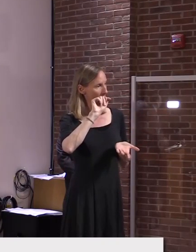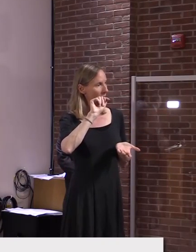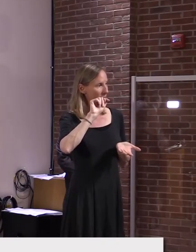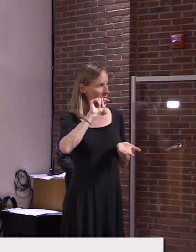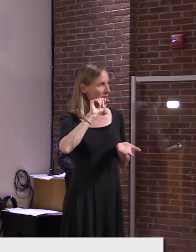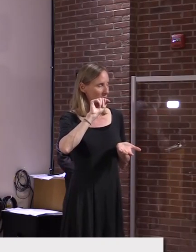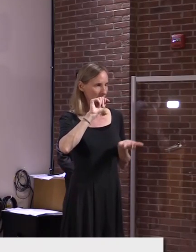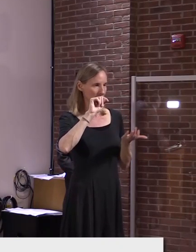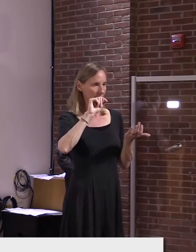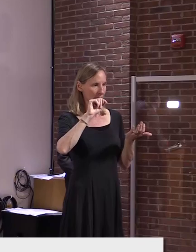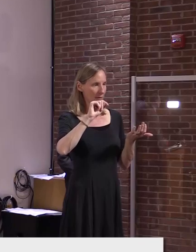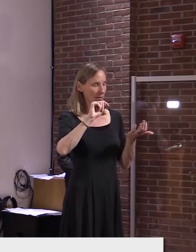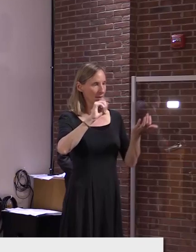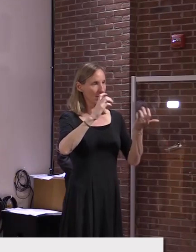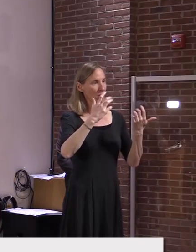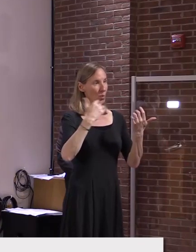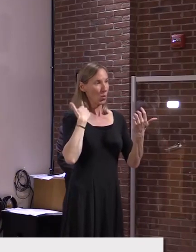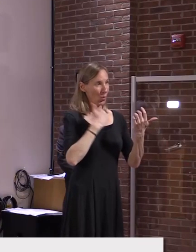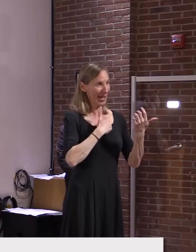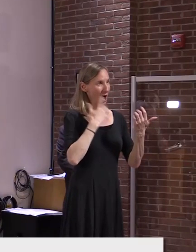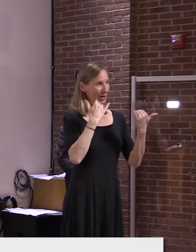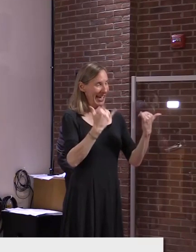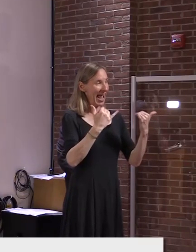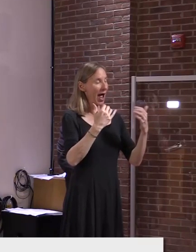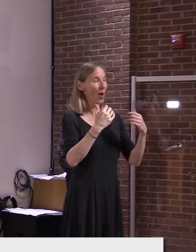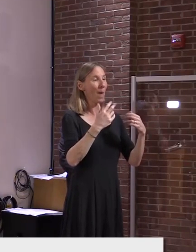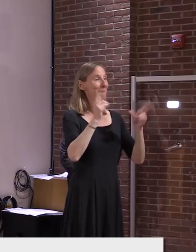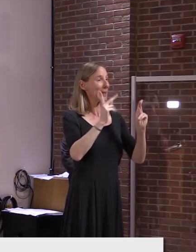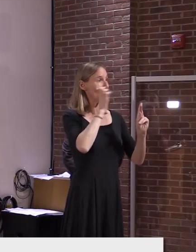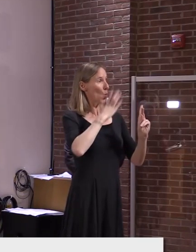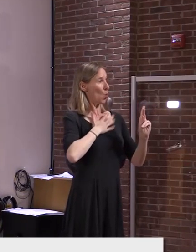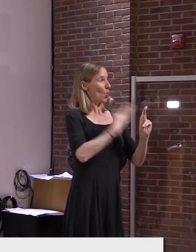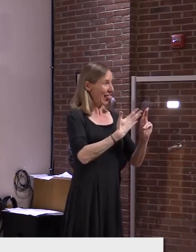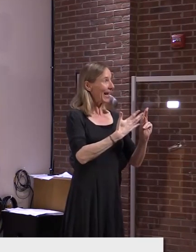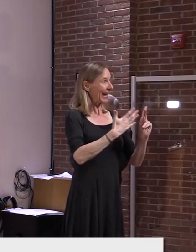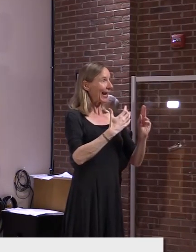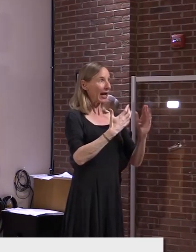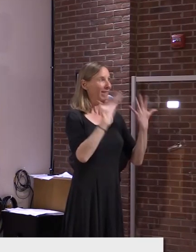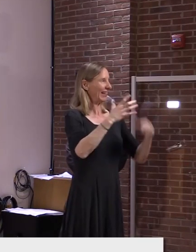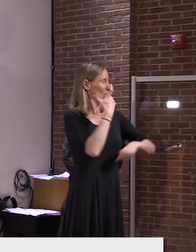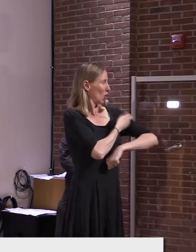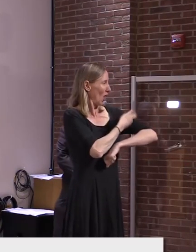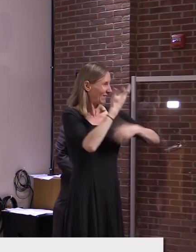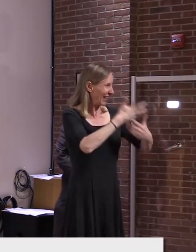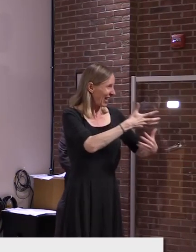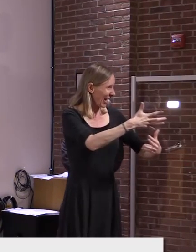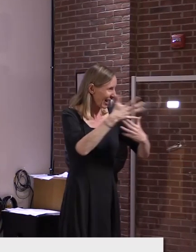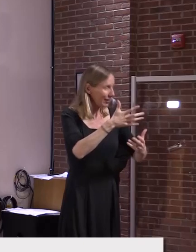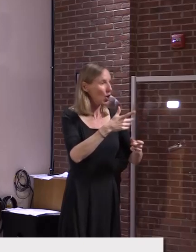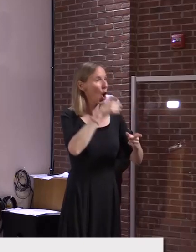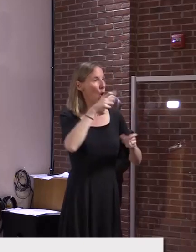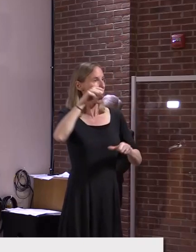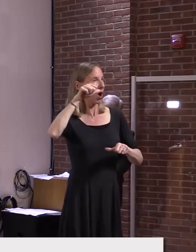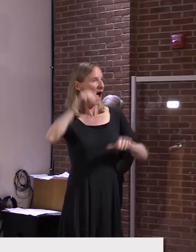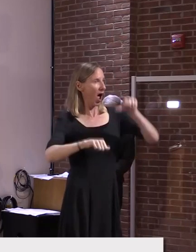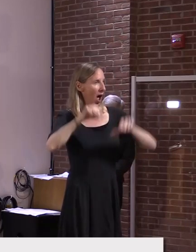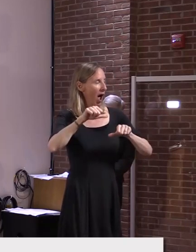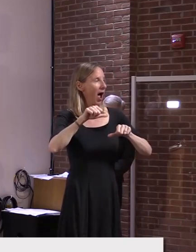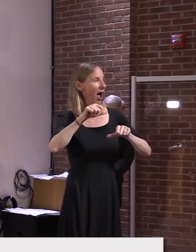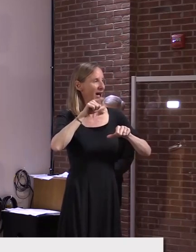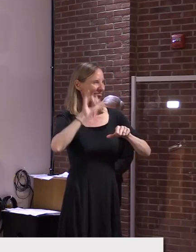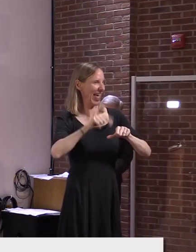into the statistics of people who are most hesitant for a lot of reasons, which also may mean that they don't actually go to their